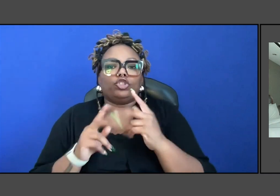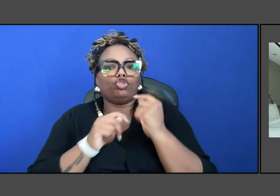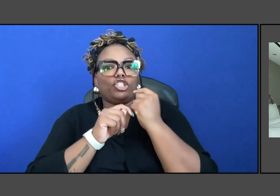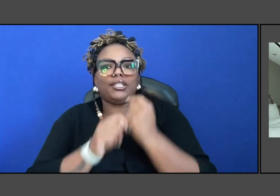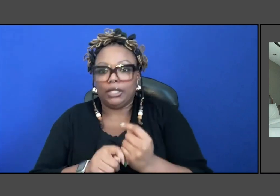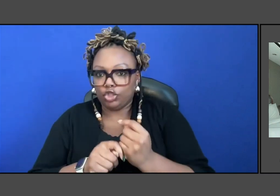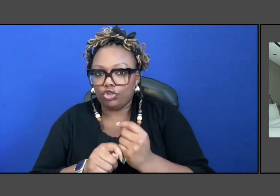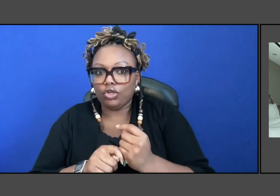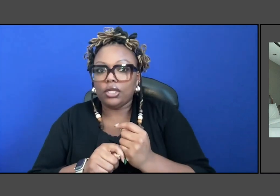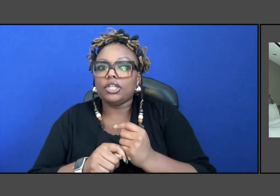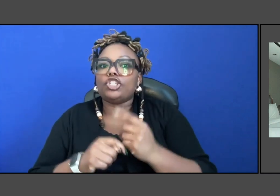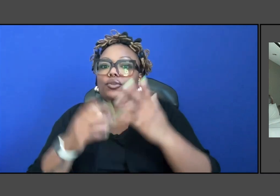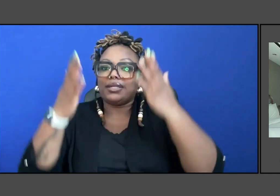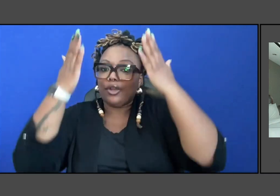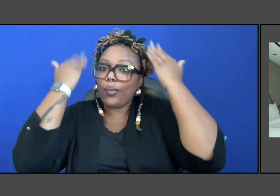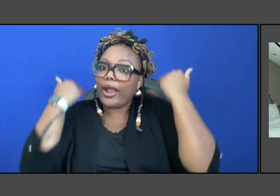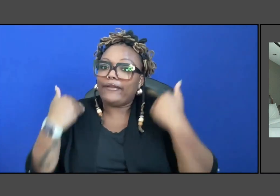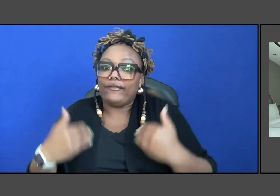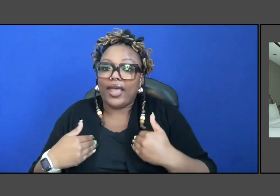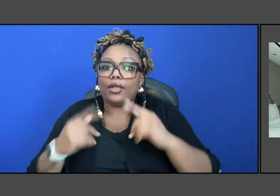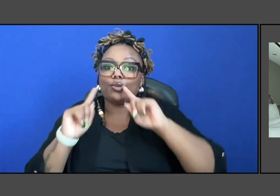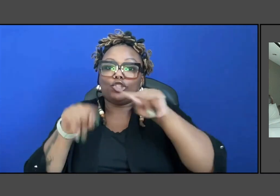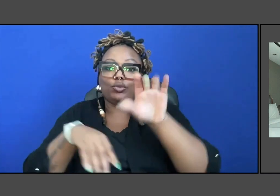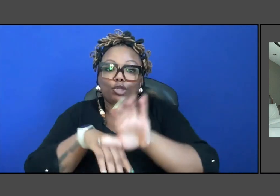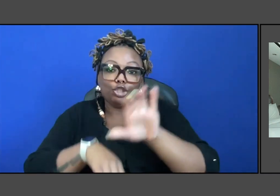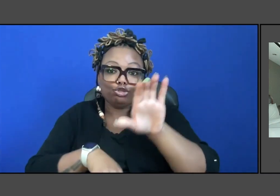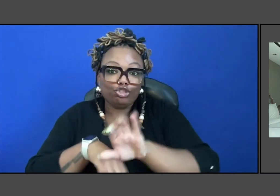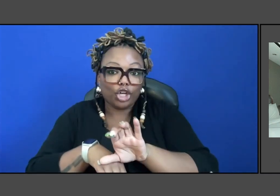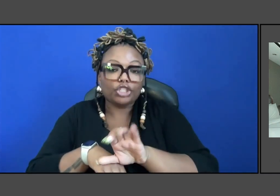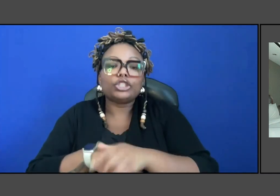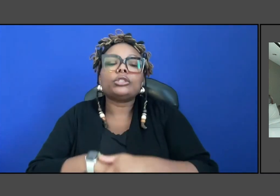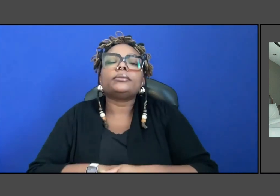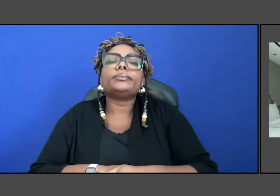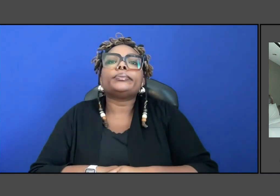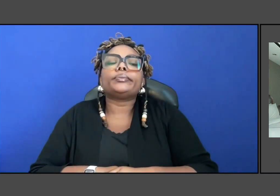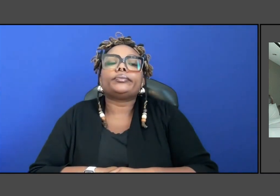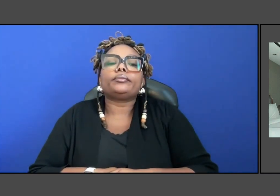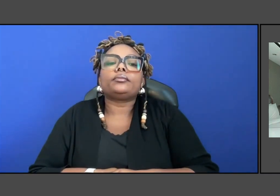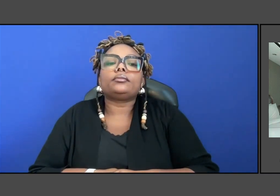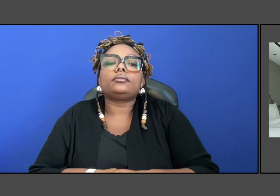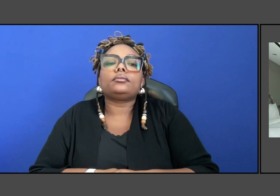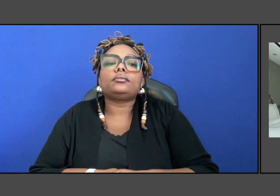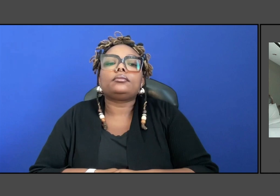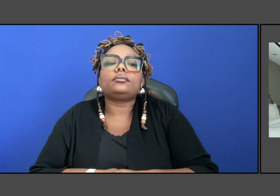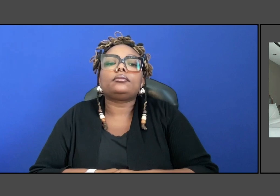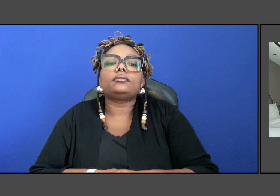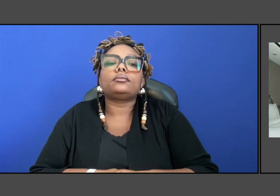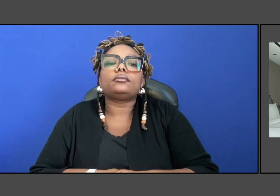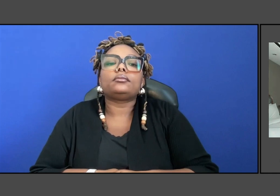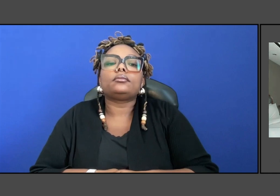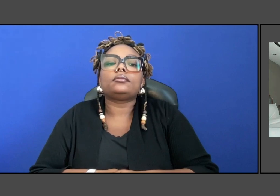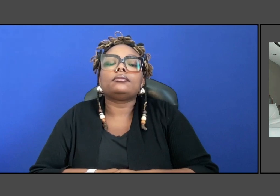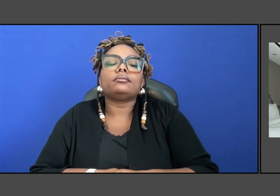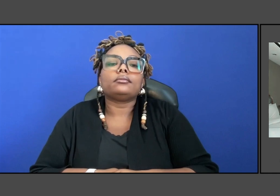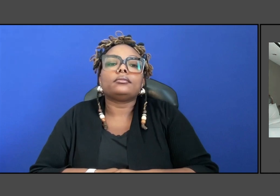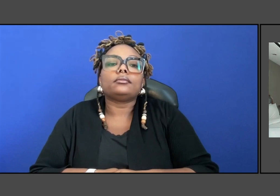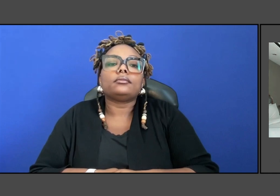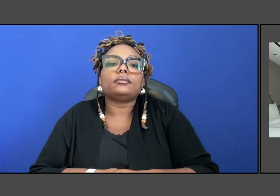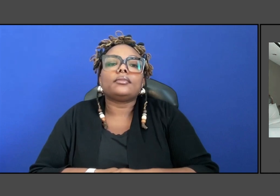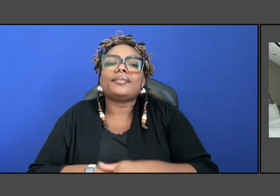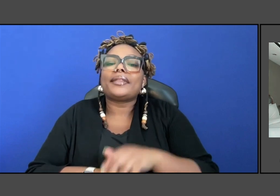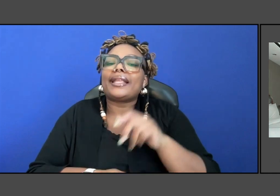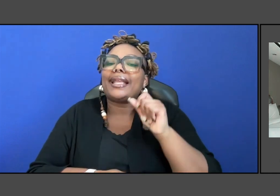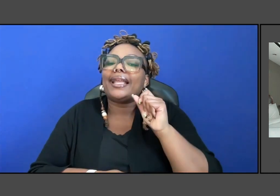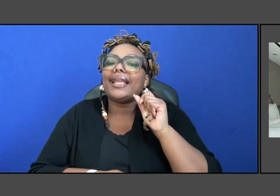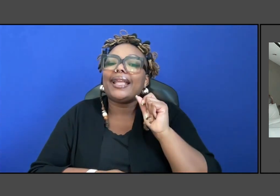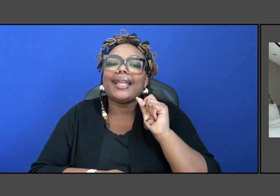veil, for instance, when she went to church. And she did not, if there was